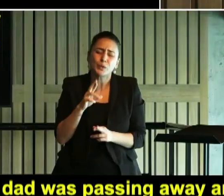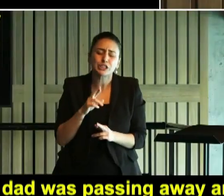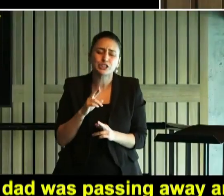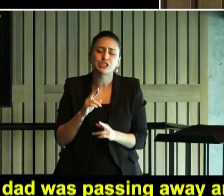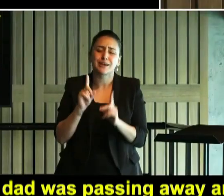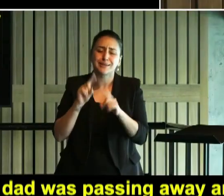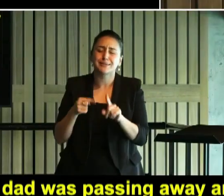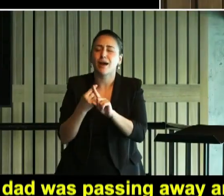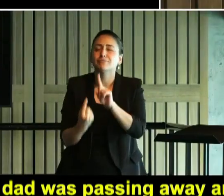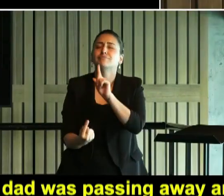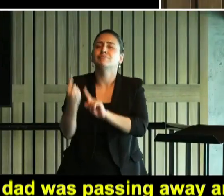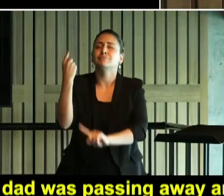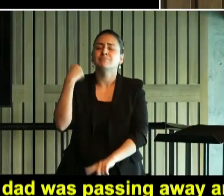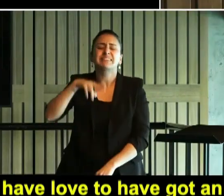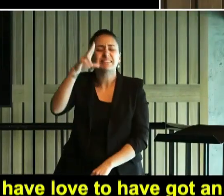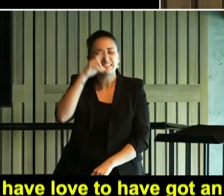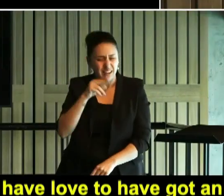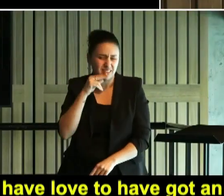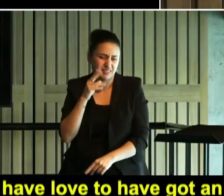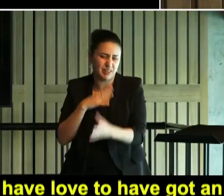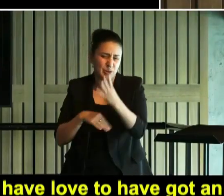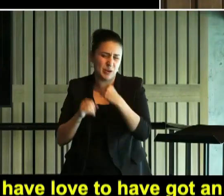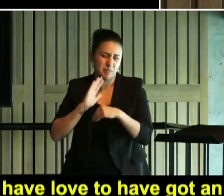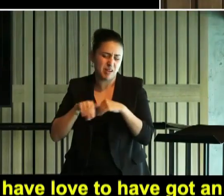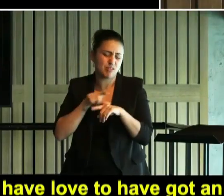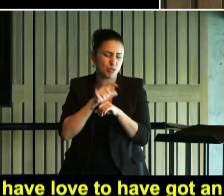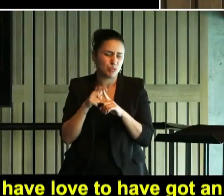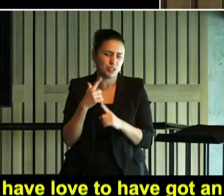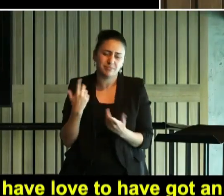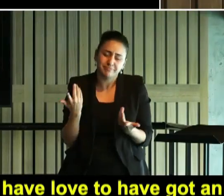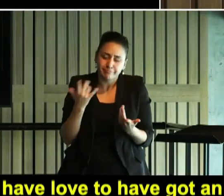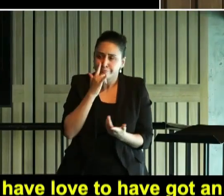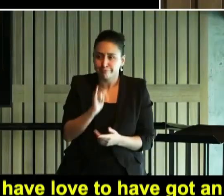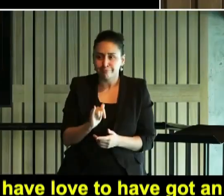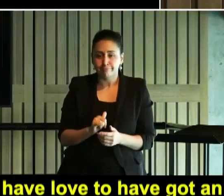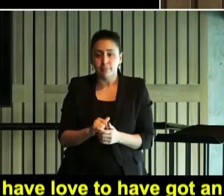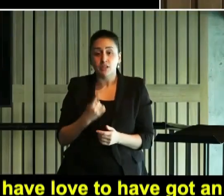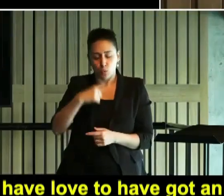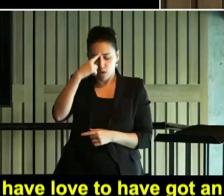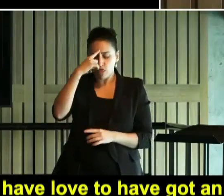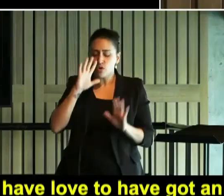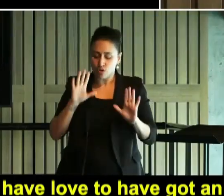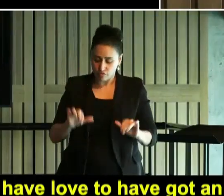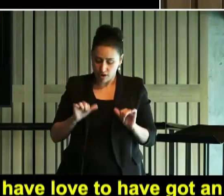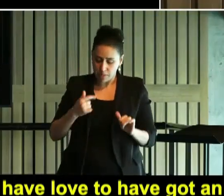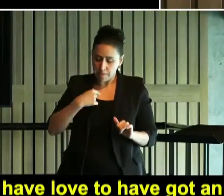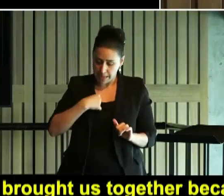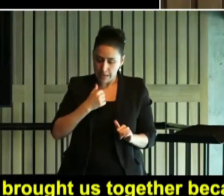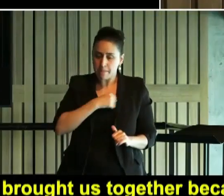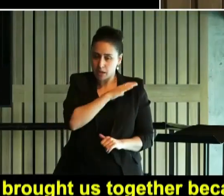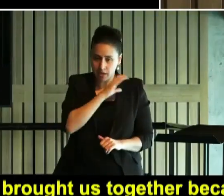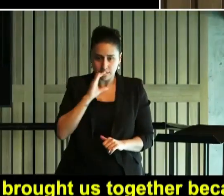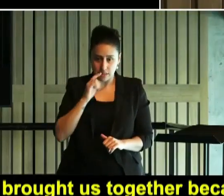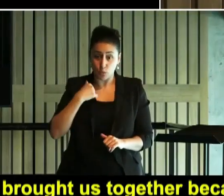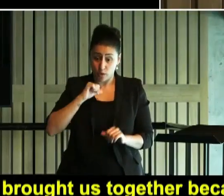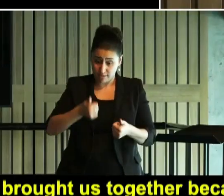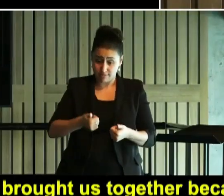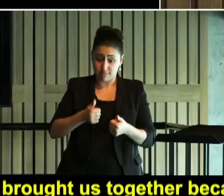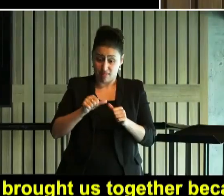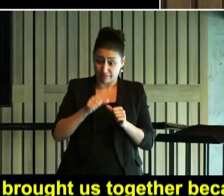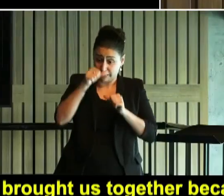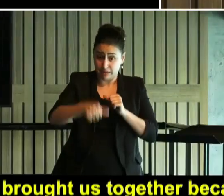brought us together because suddenly all my cousins, we all started to come together and we thought, we're the next generation. We have to pick up our game and we have to